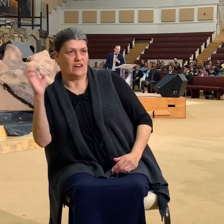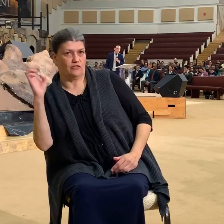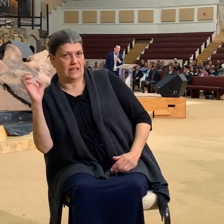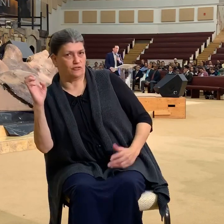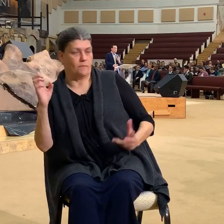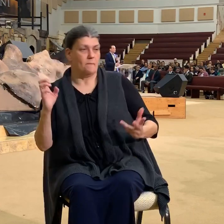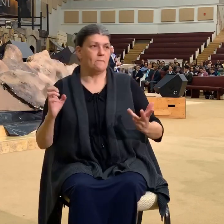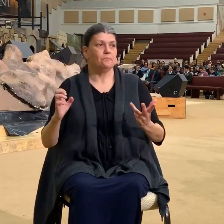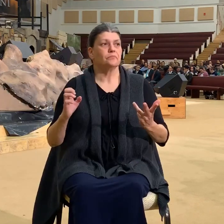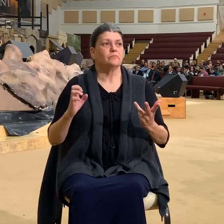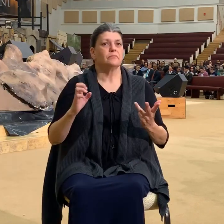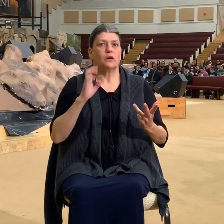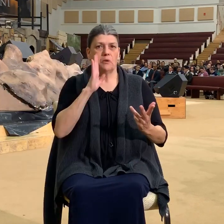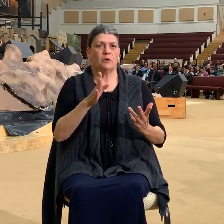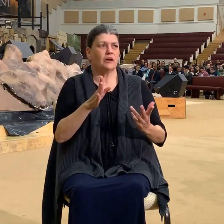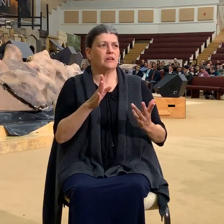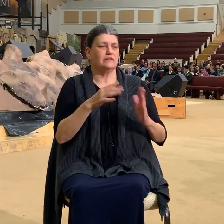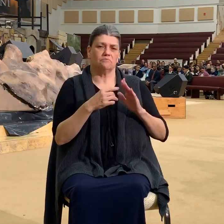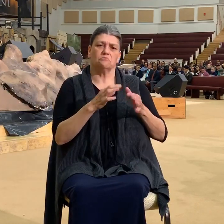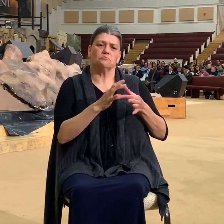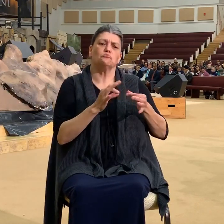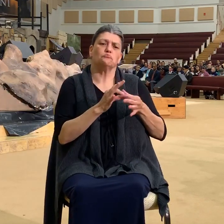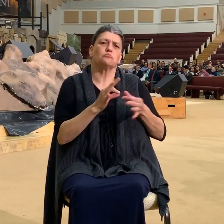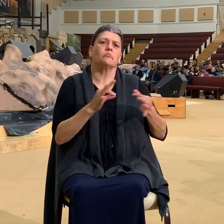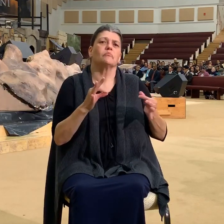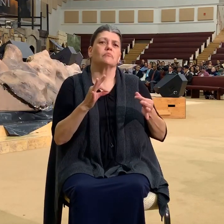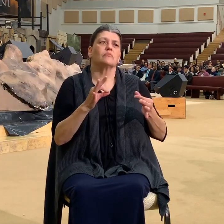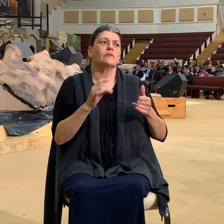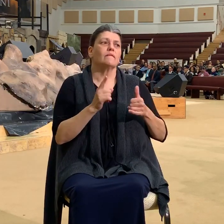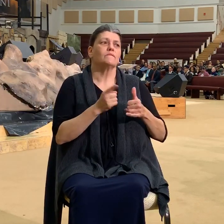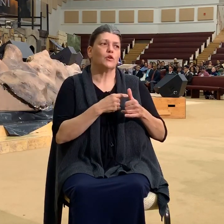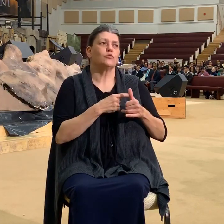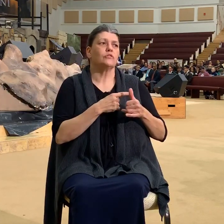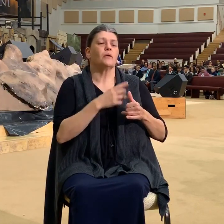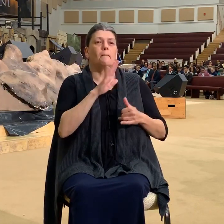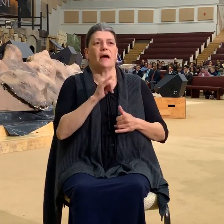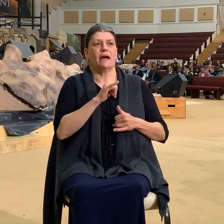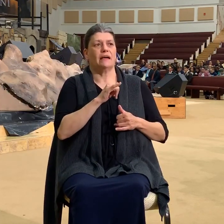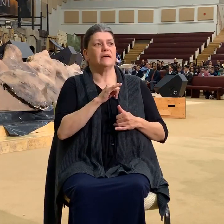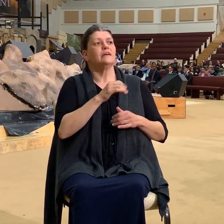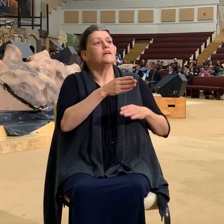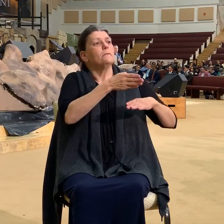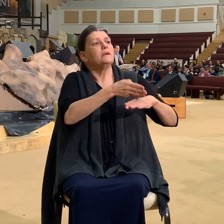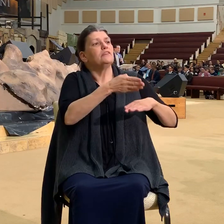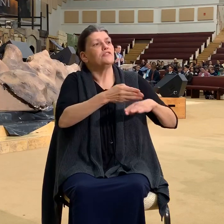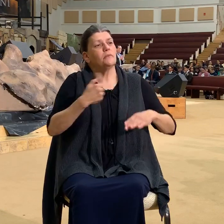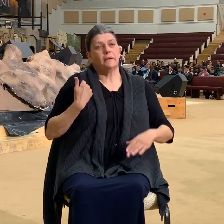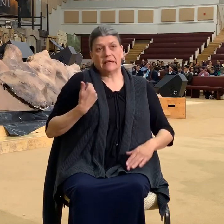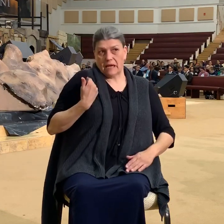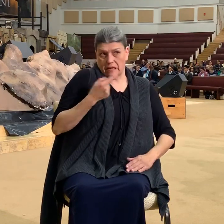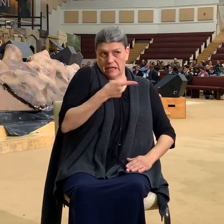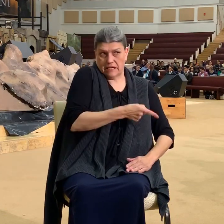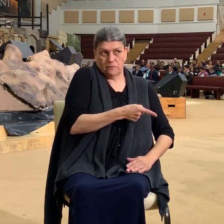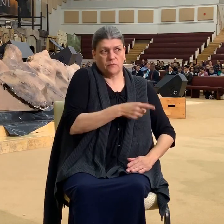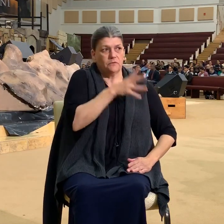addressed specifically to everyone, but first to Bishop Young, because he's one of the